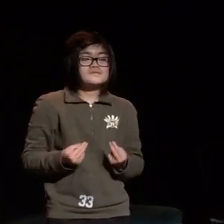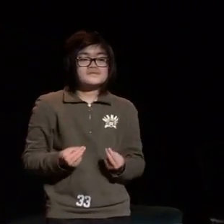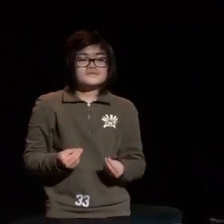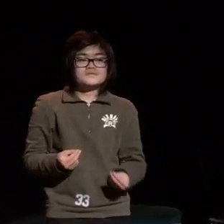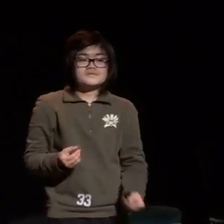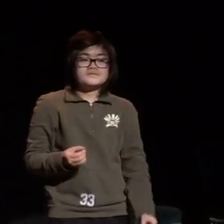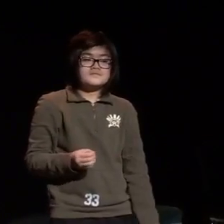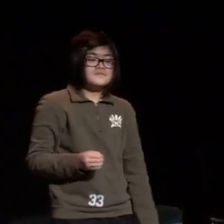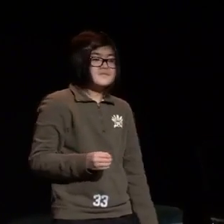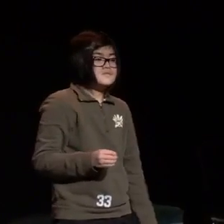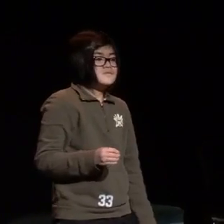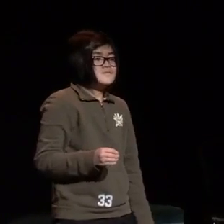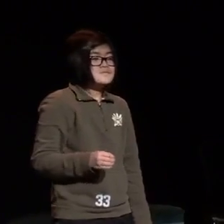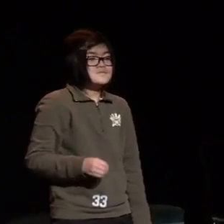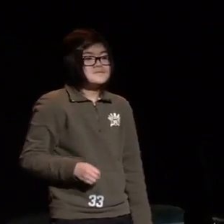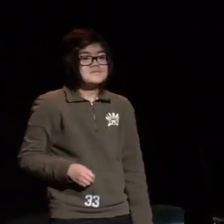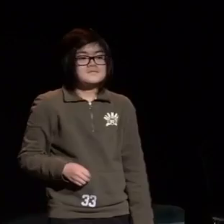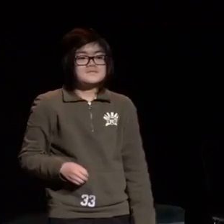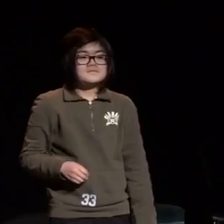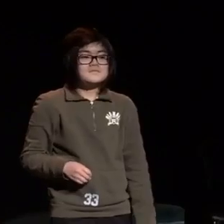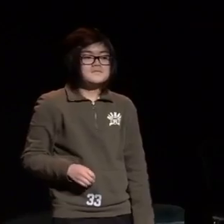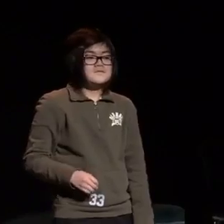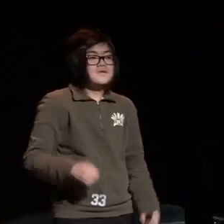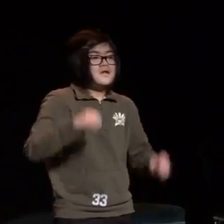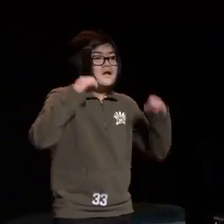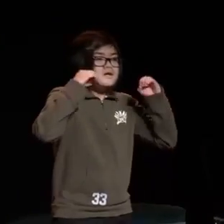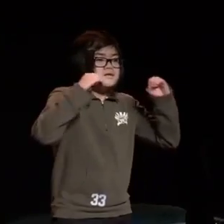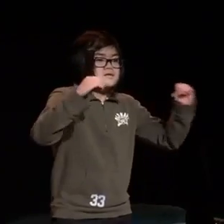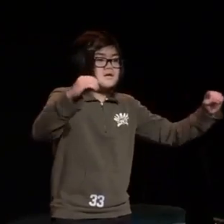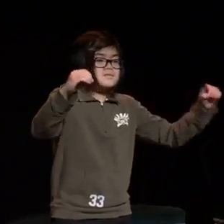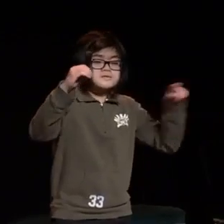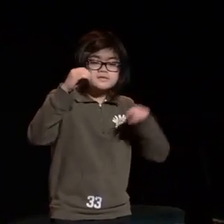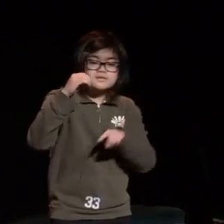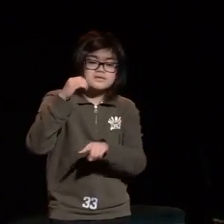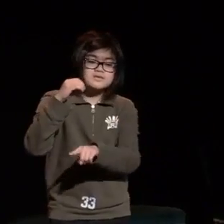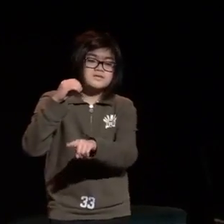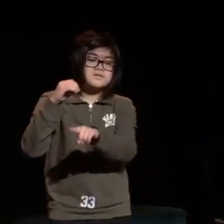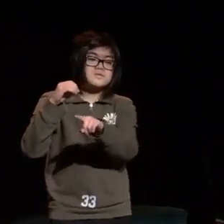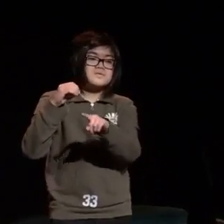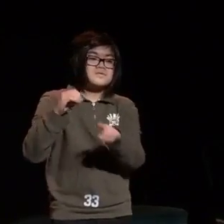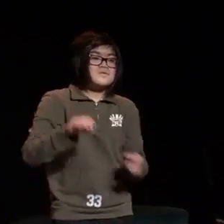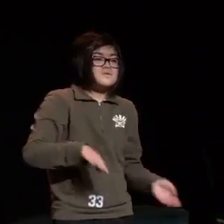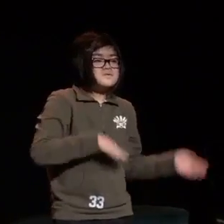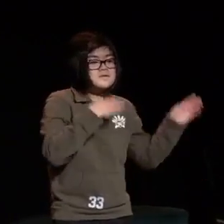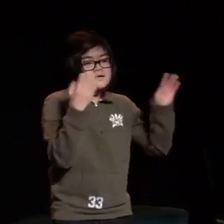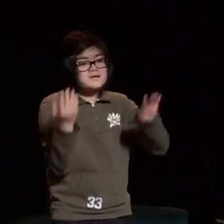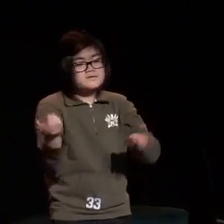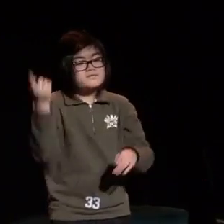it's nothing to kill or die,